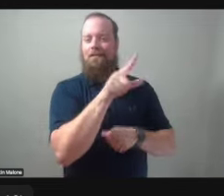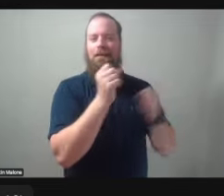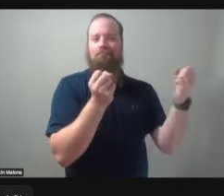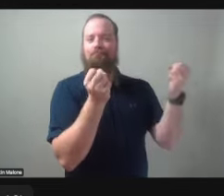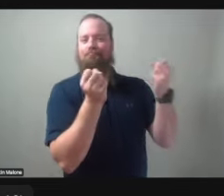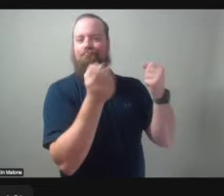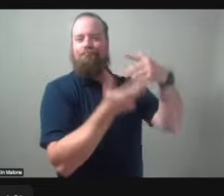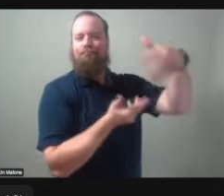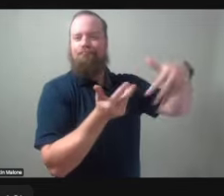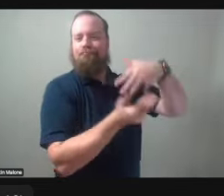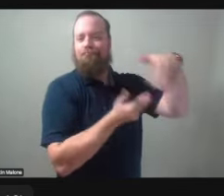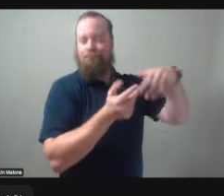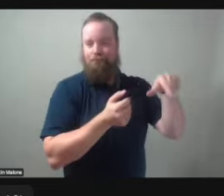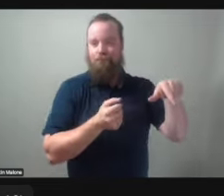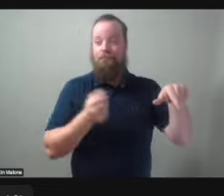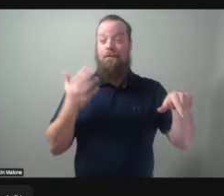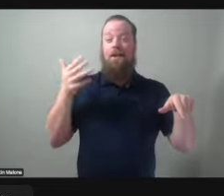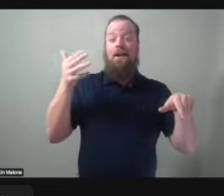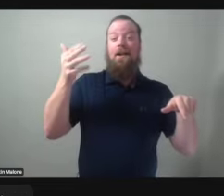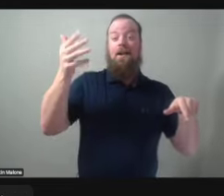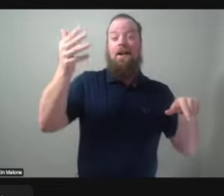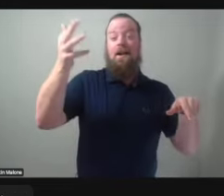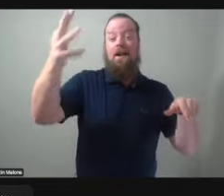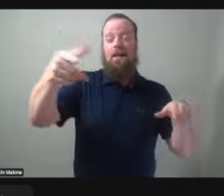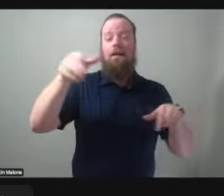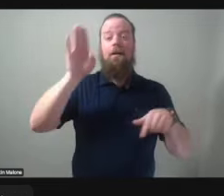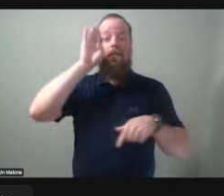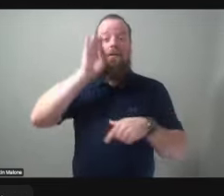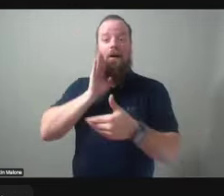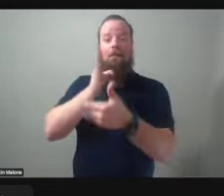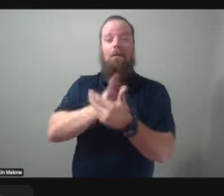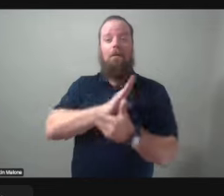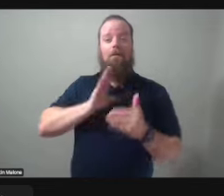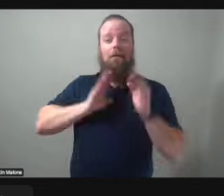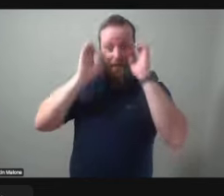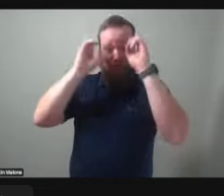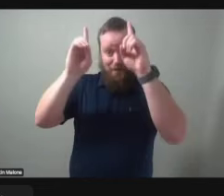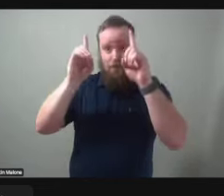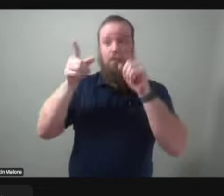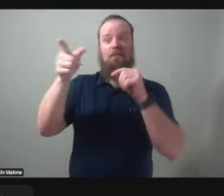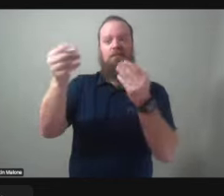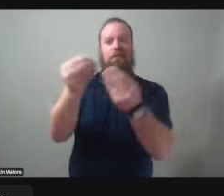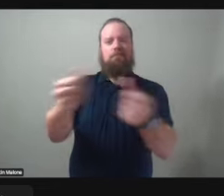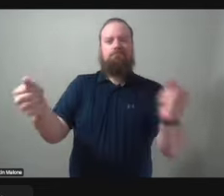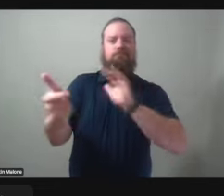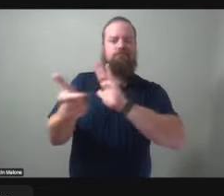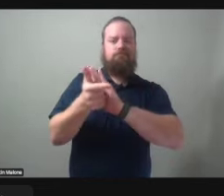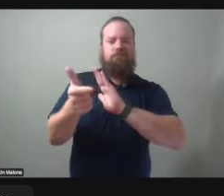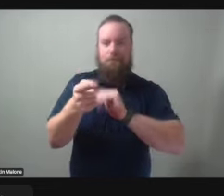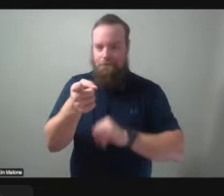or when oralism was a prevalent philosophy.